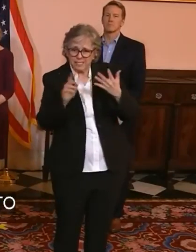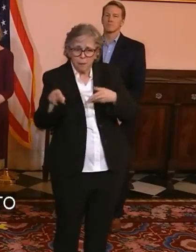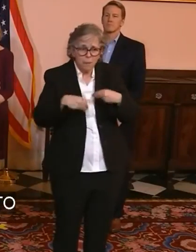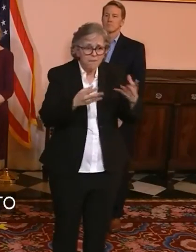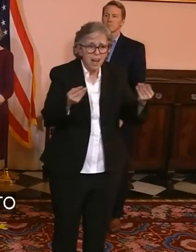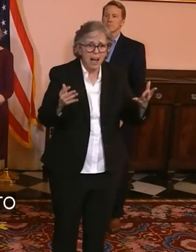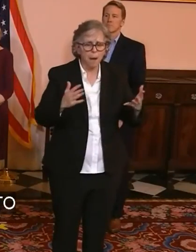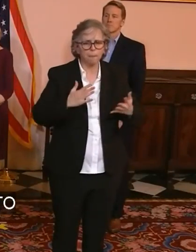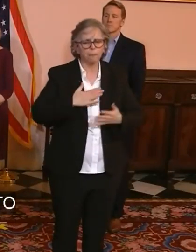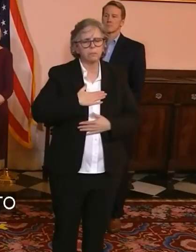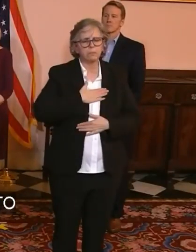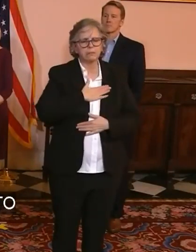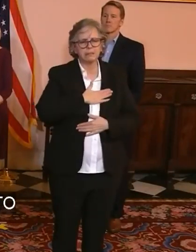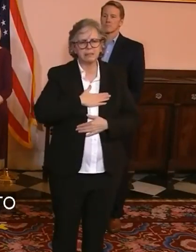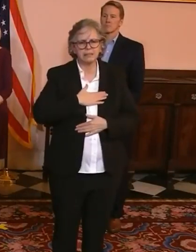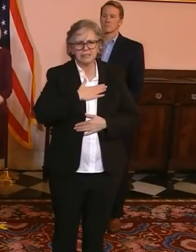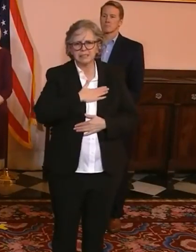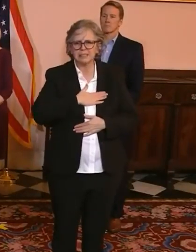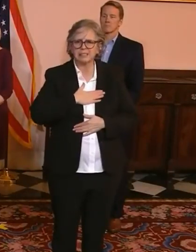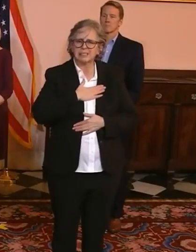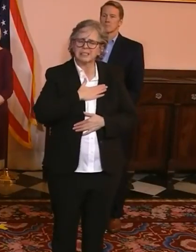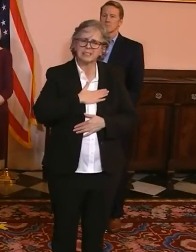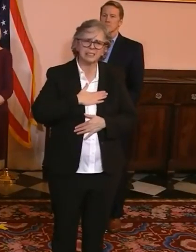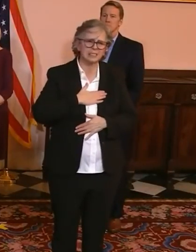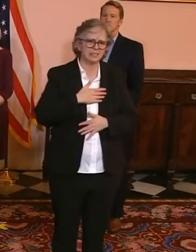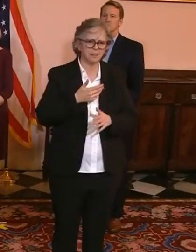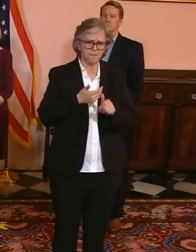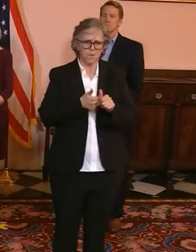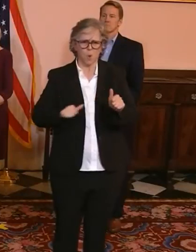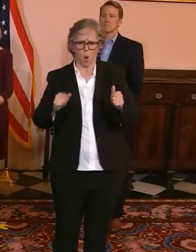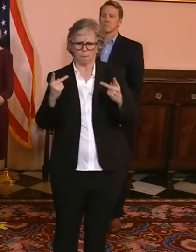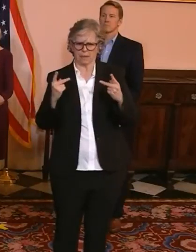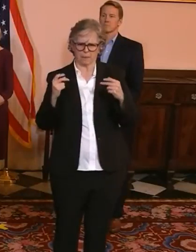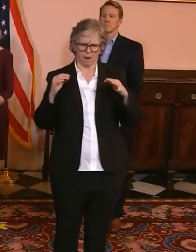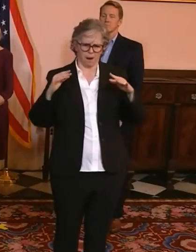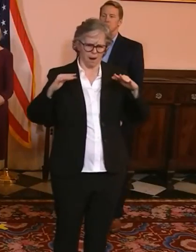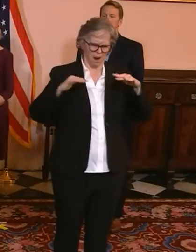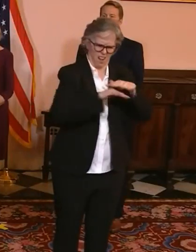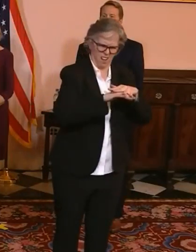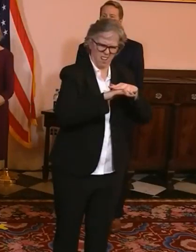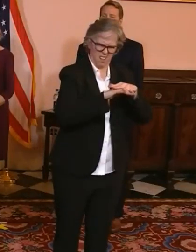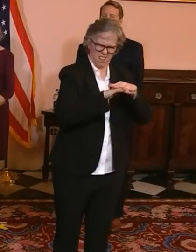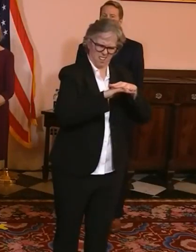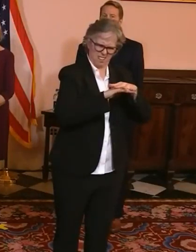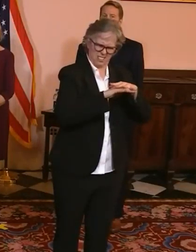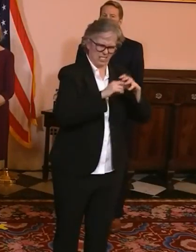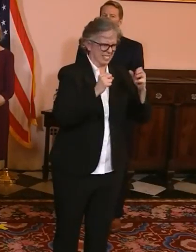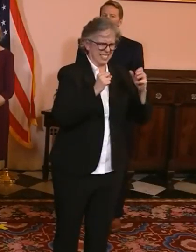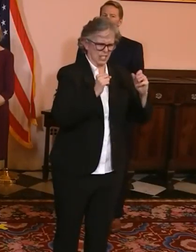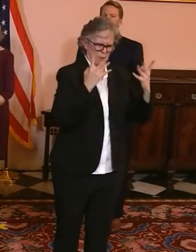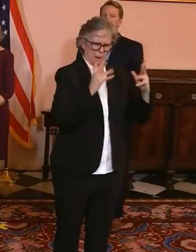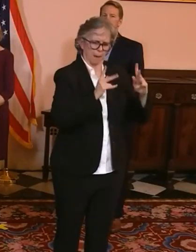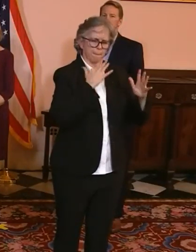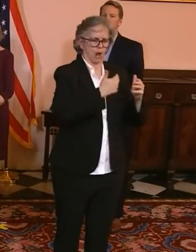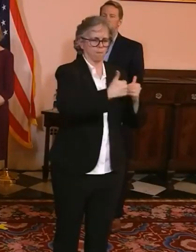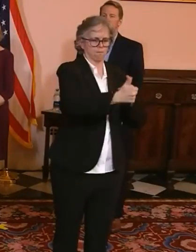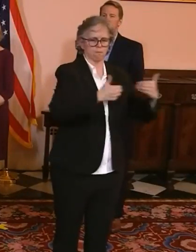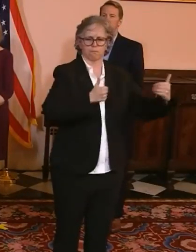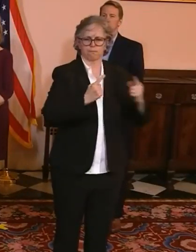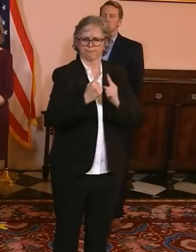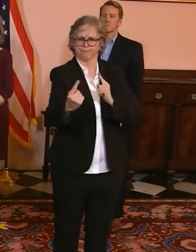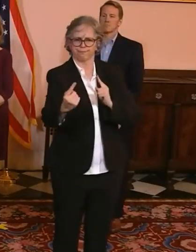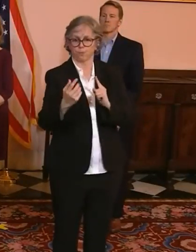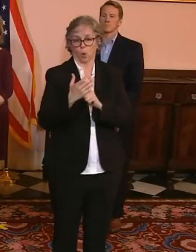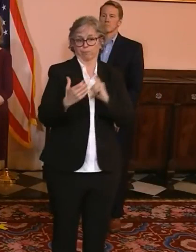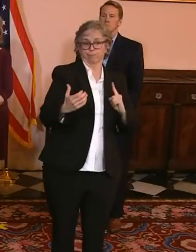put people together. The social distancing. If they're in a situation where they have a room and people are